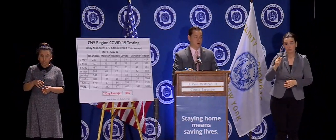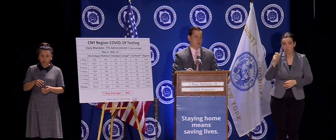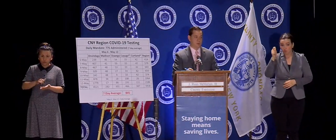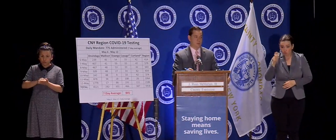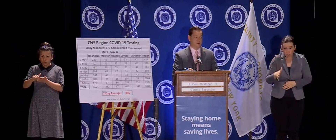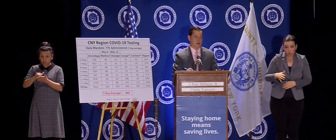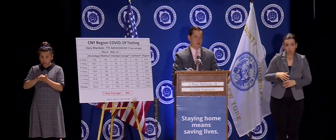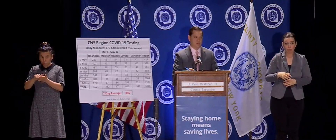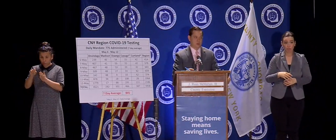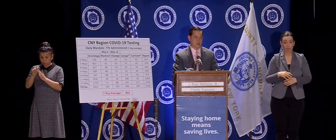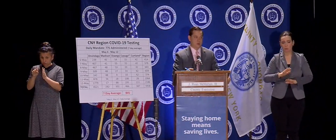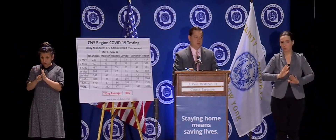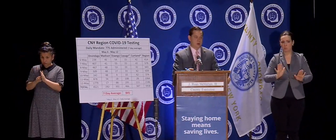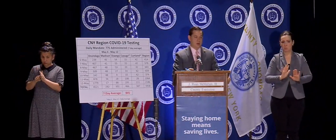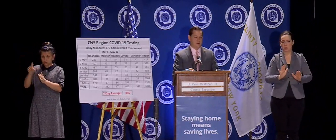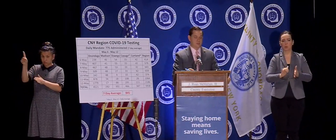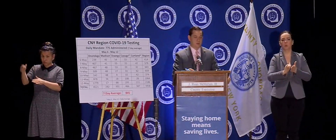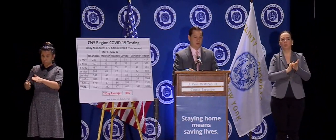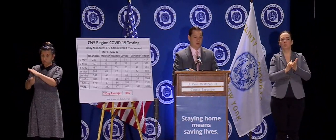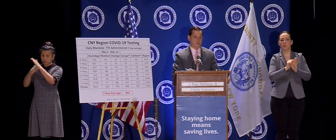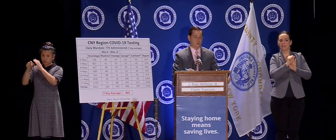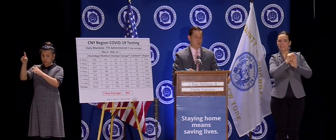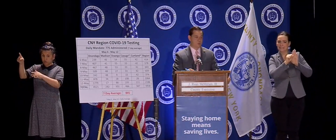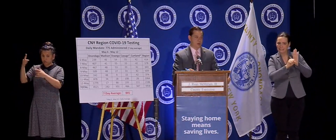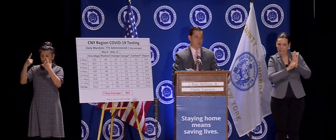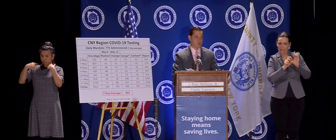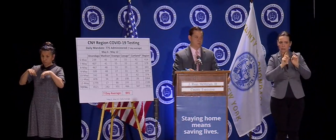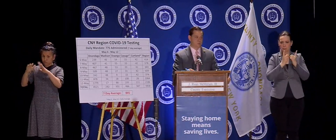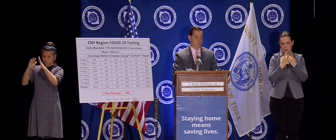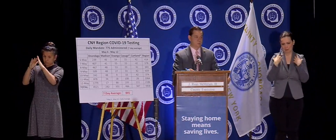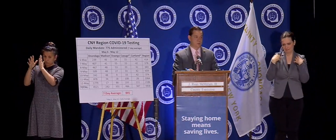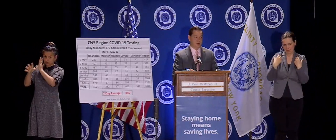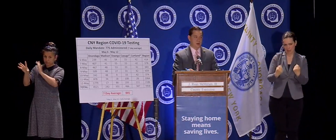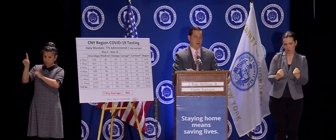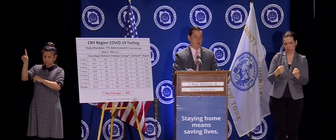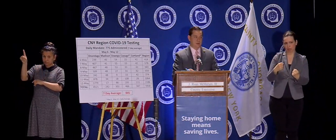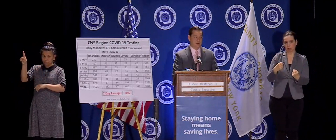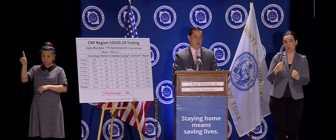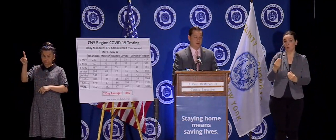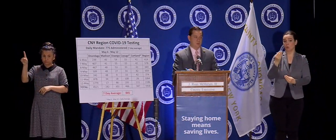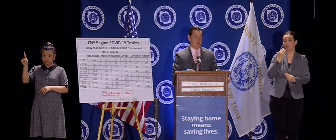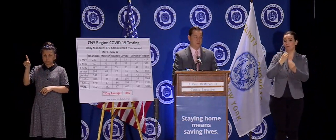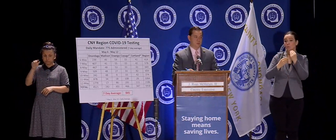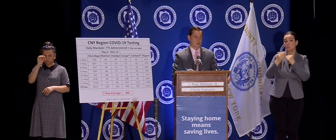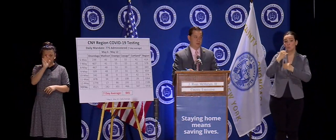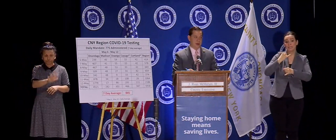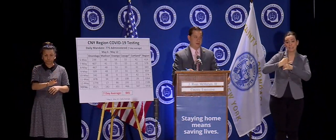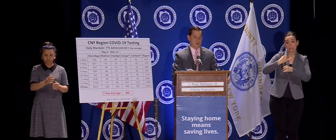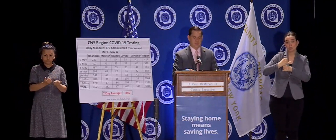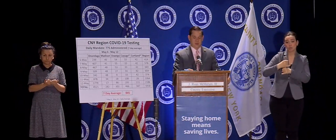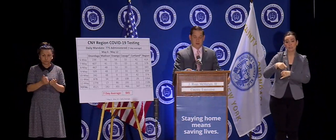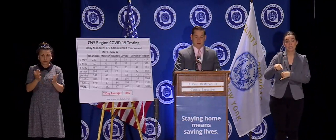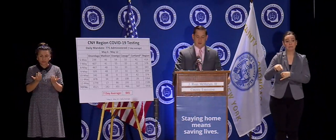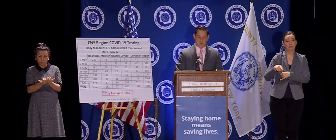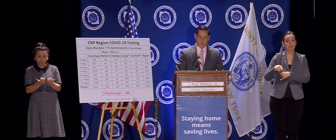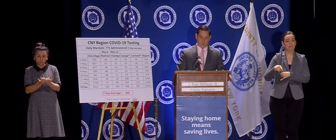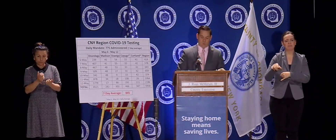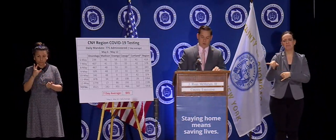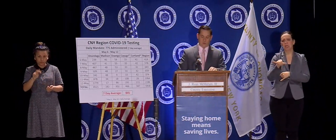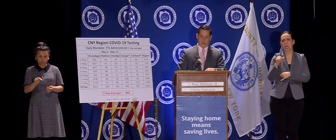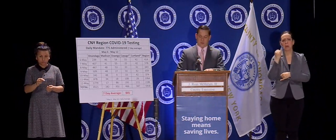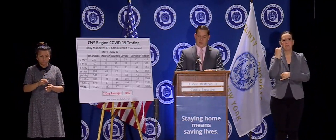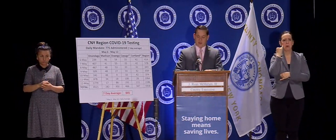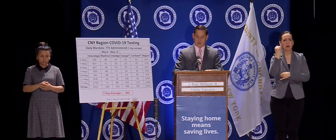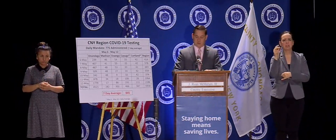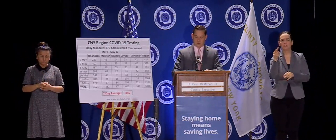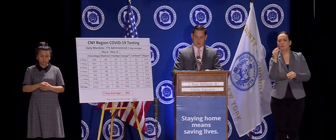health order, the Department of Health, similar to a food inspection, and it would be similar to that.